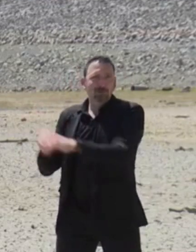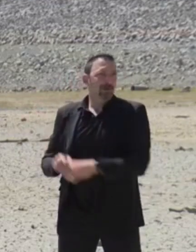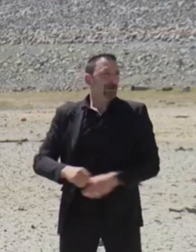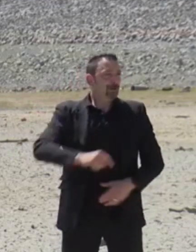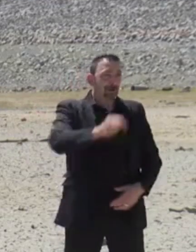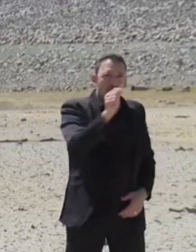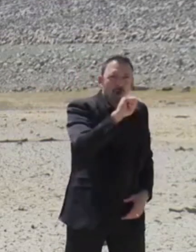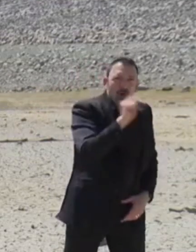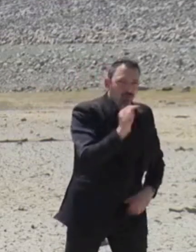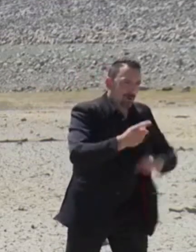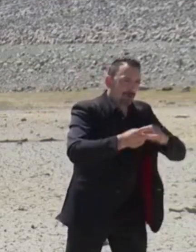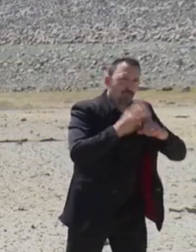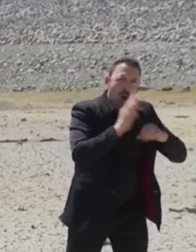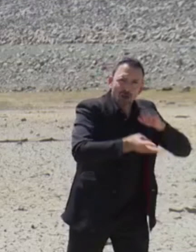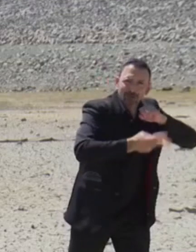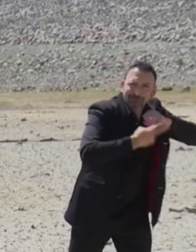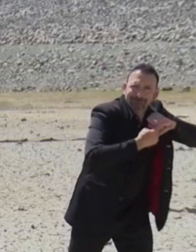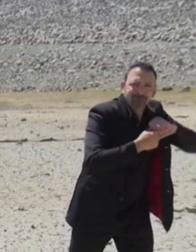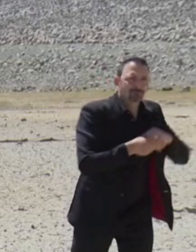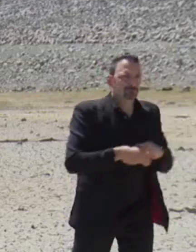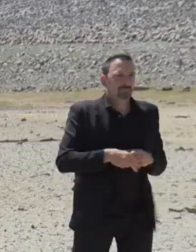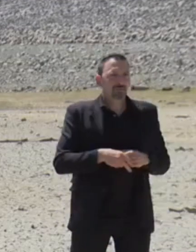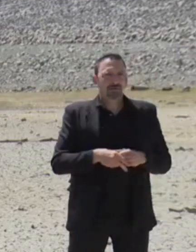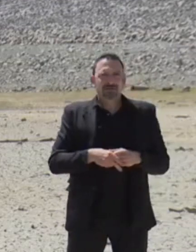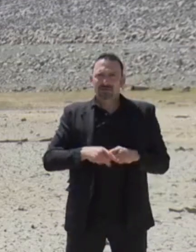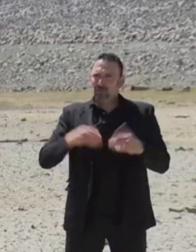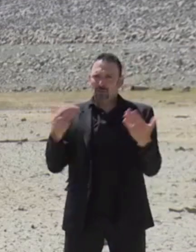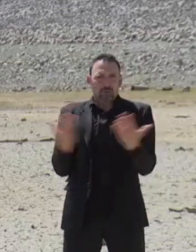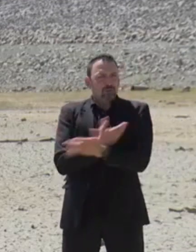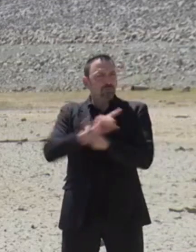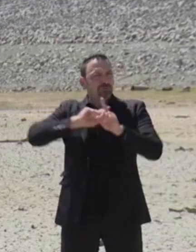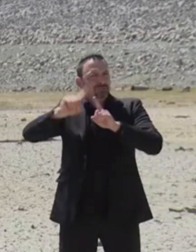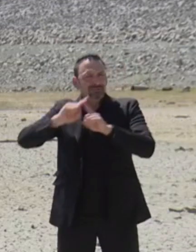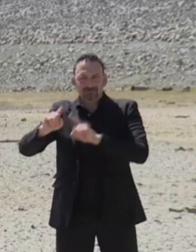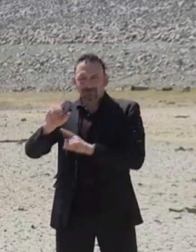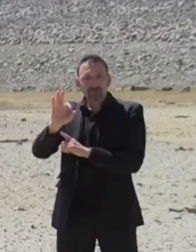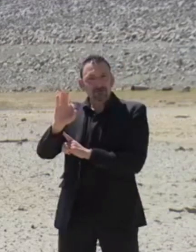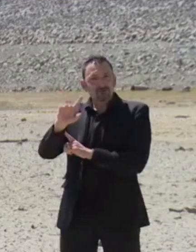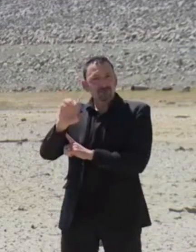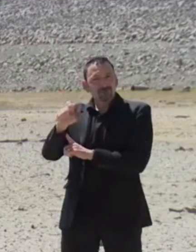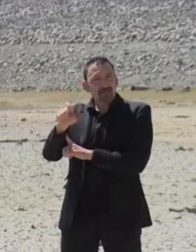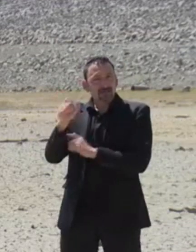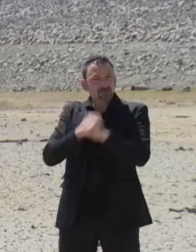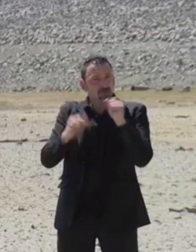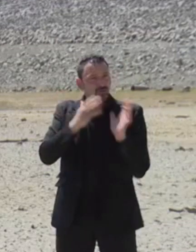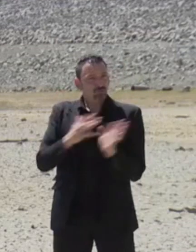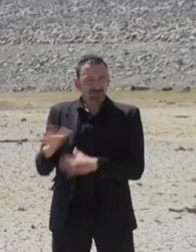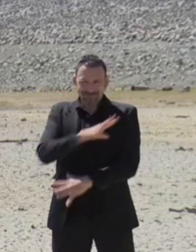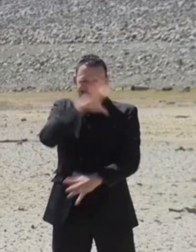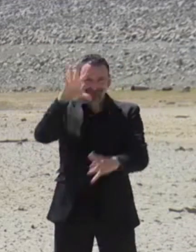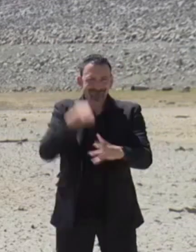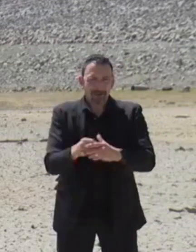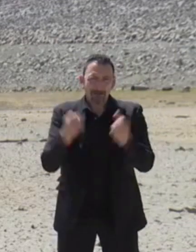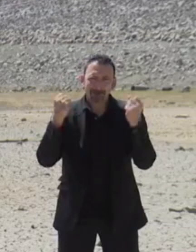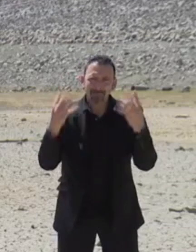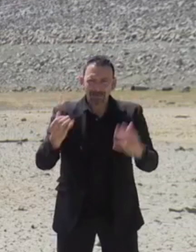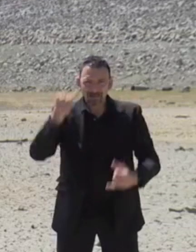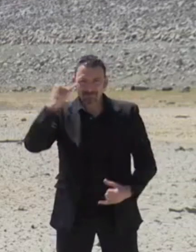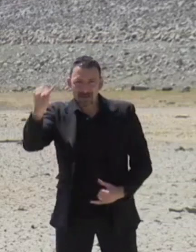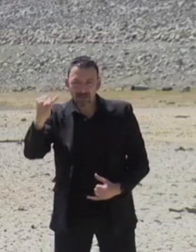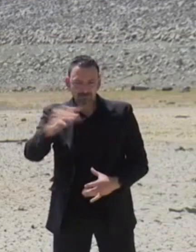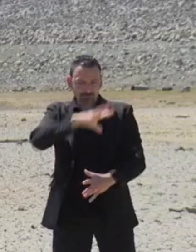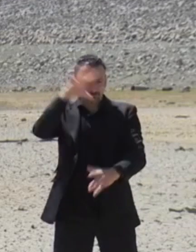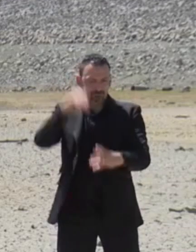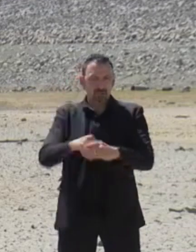strategies, issues around efficiency and conservation, and new flex strategies that are incorporated, many of those ideas and principles, in the